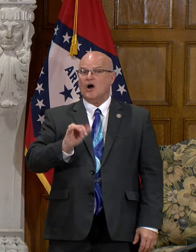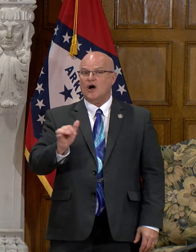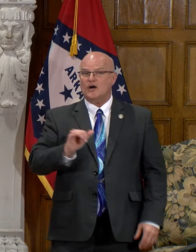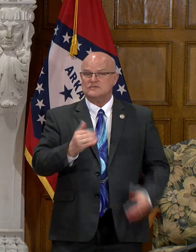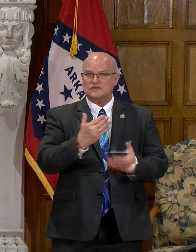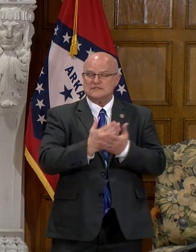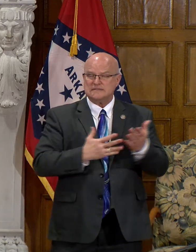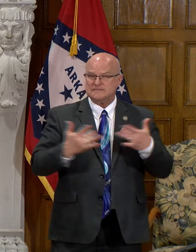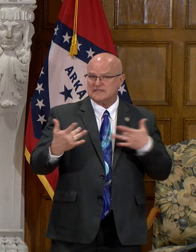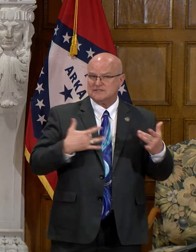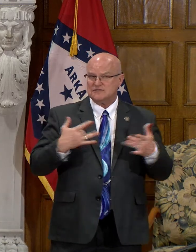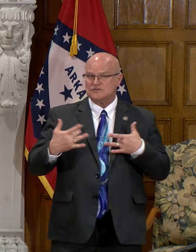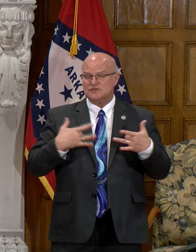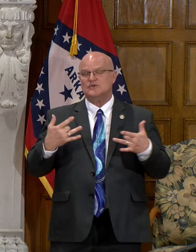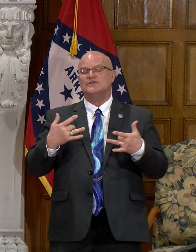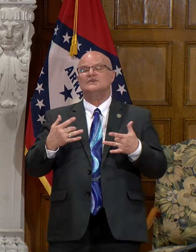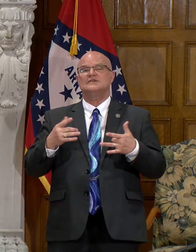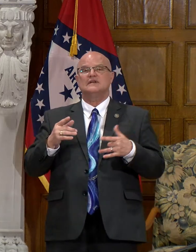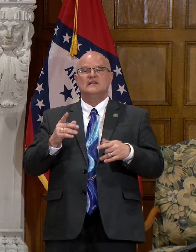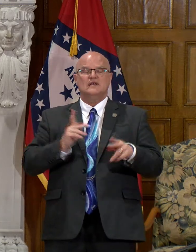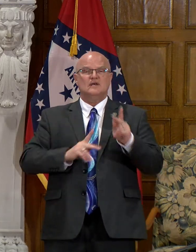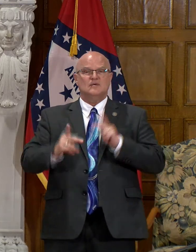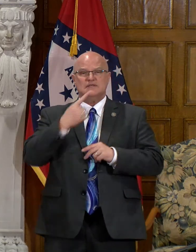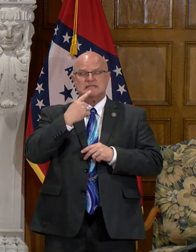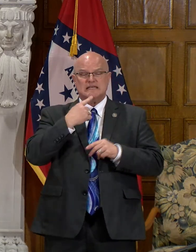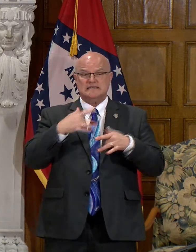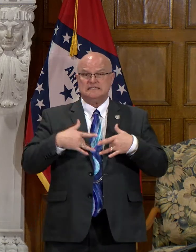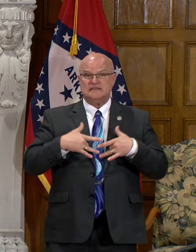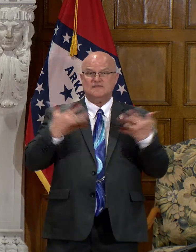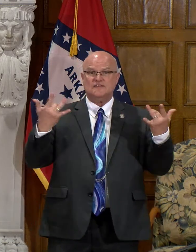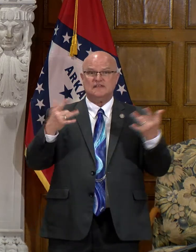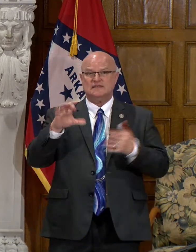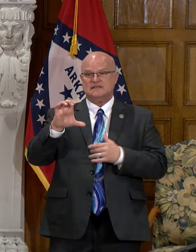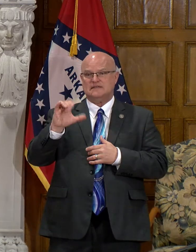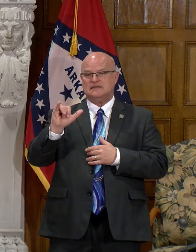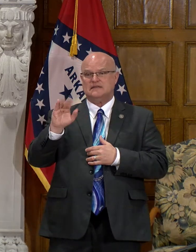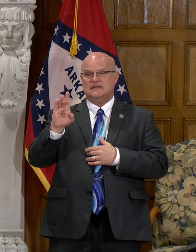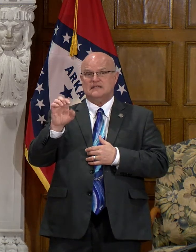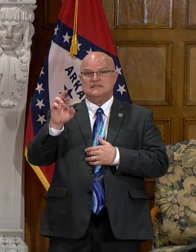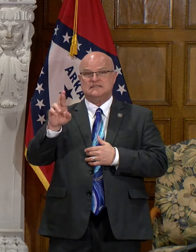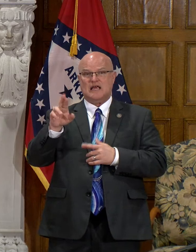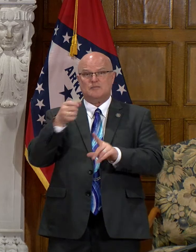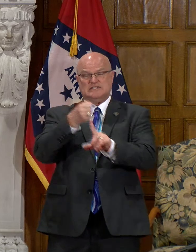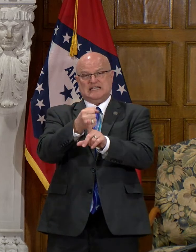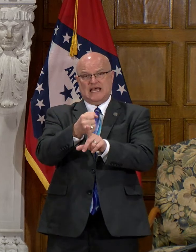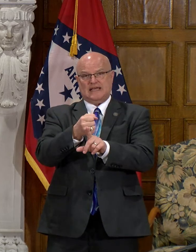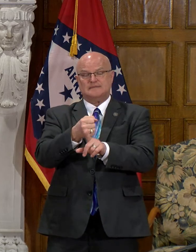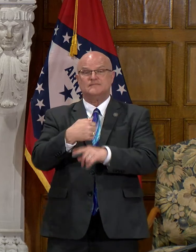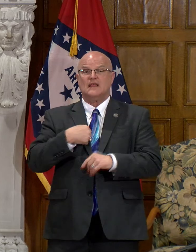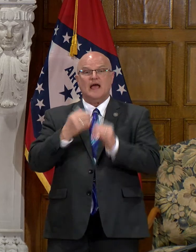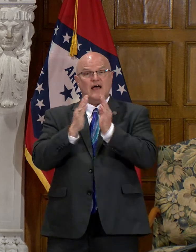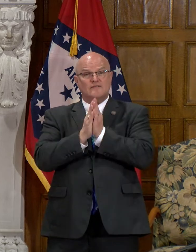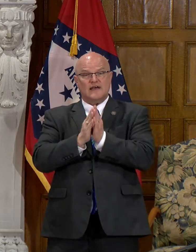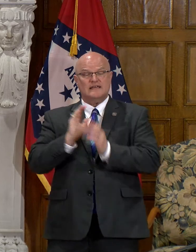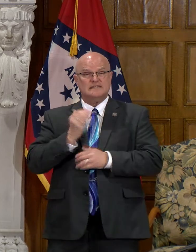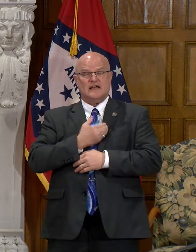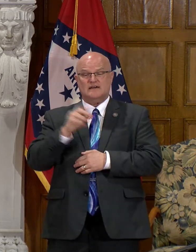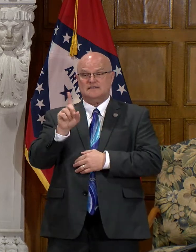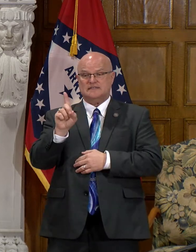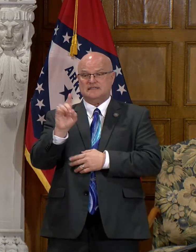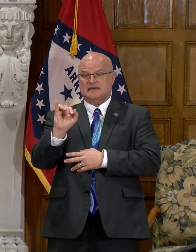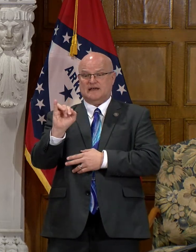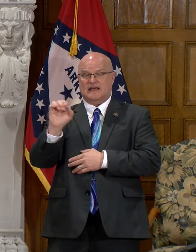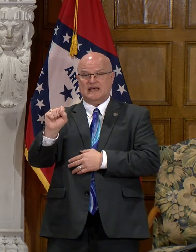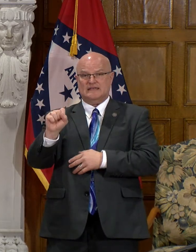been some concern about what happens in the event of a cyber attack. And so I've asked DIS, and they will be